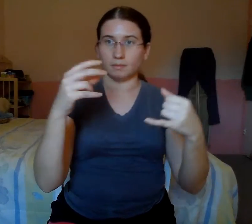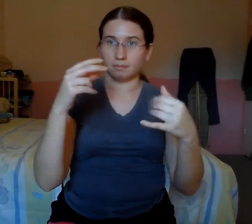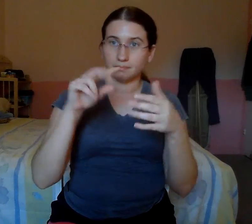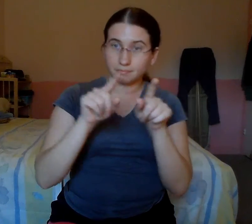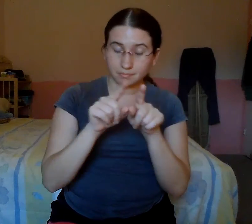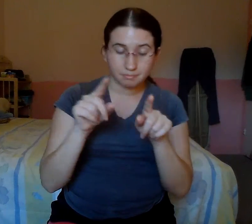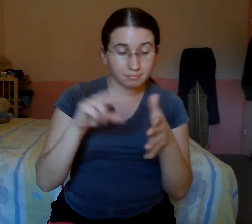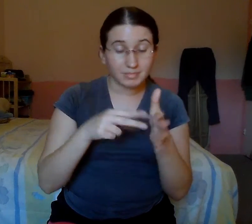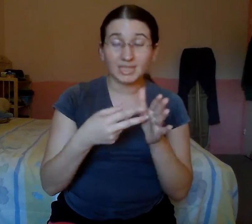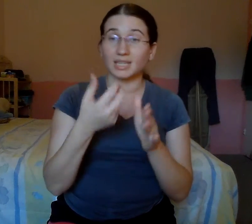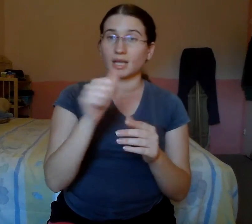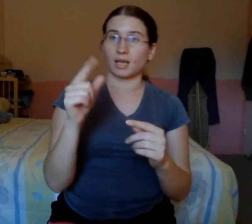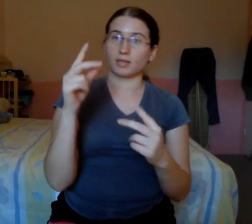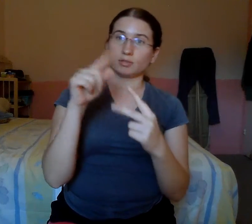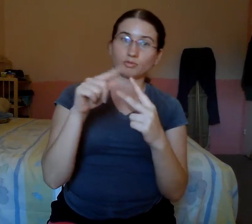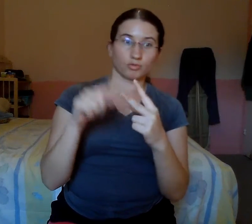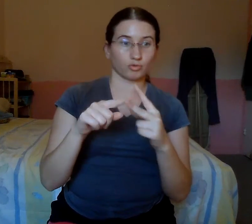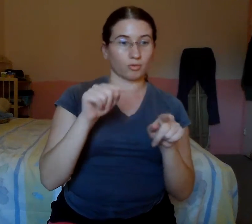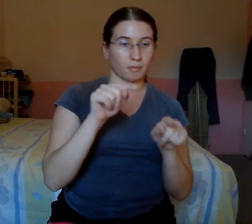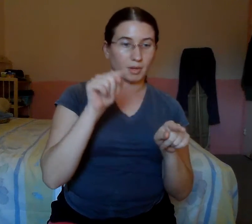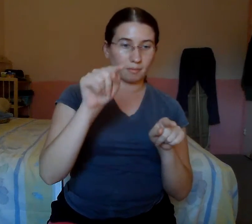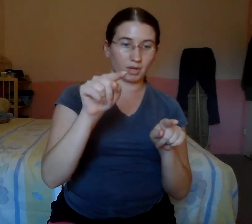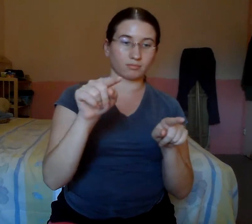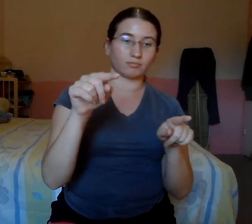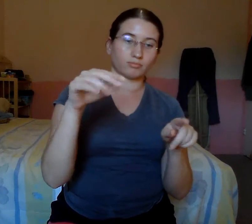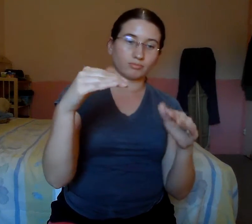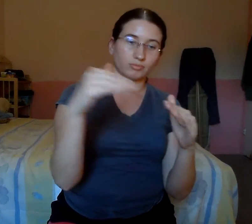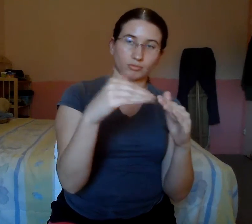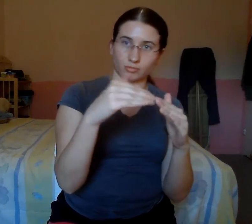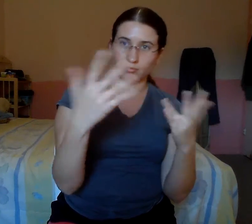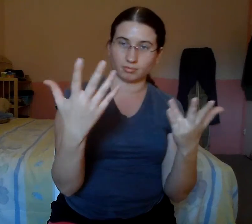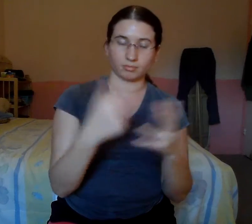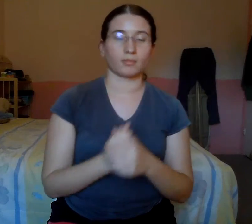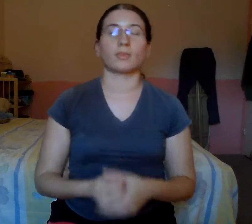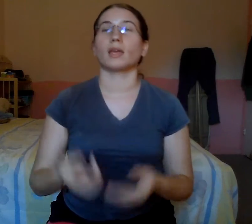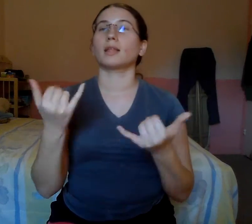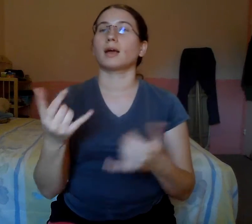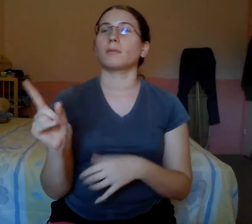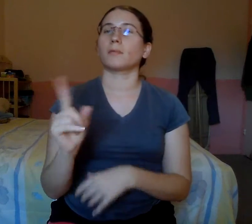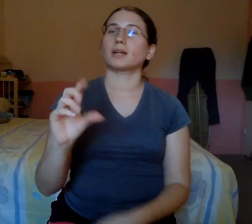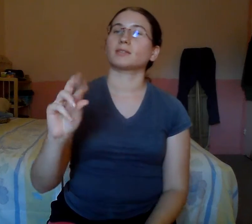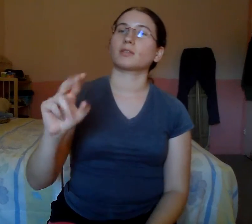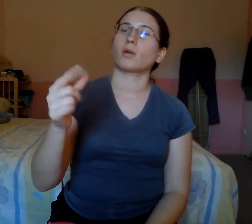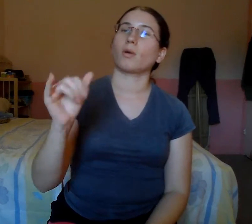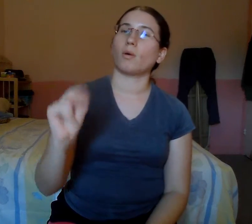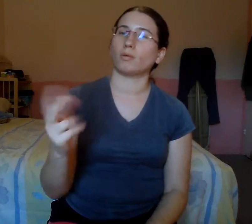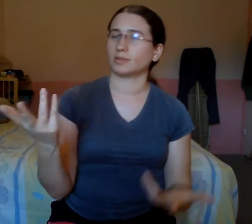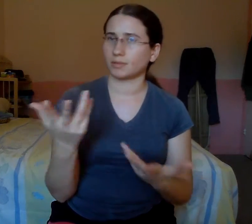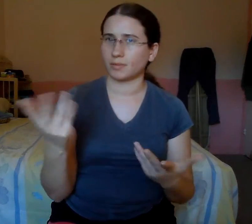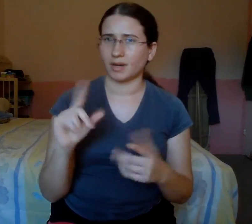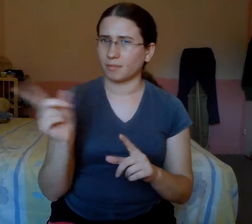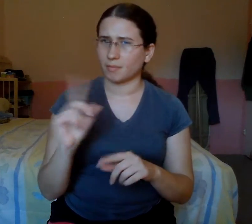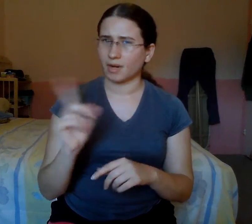for a line that goes through the origin. Who can tell me where the origin is? Where's the origin? Taylor, where's the origin? Right where